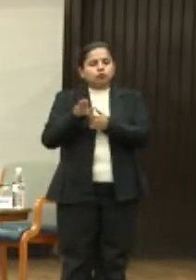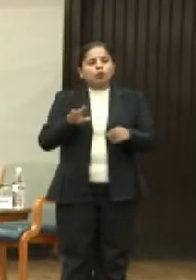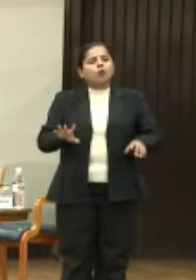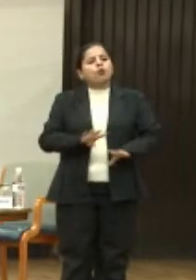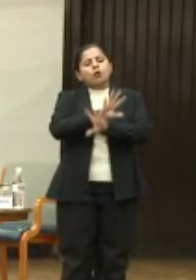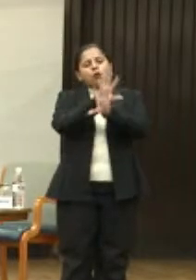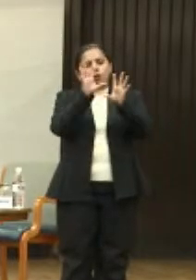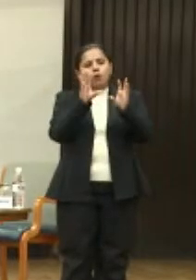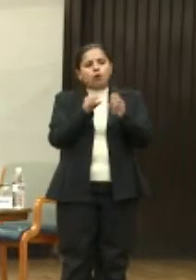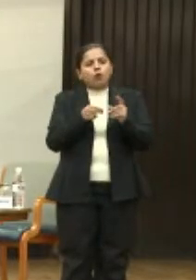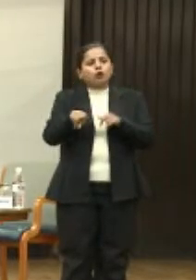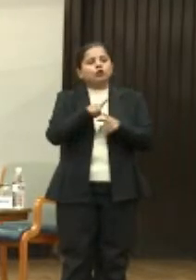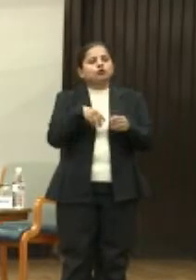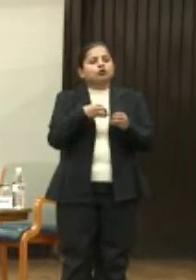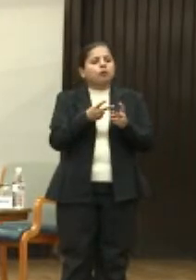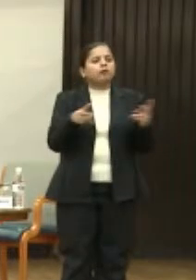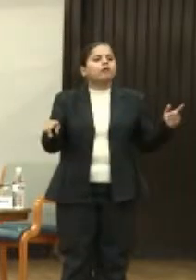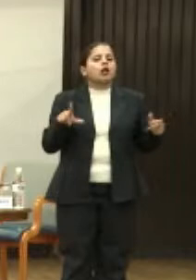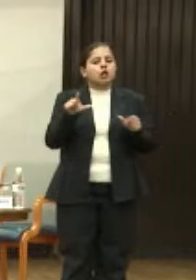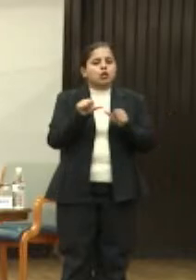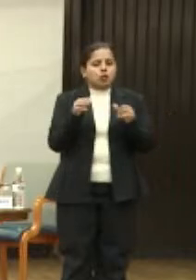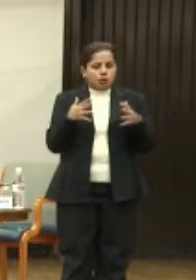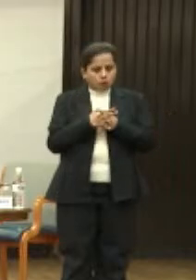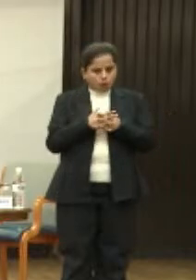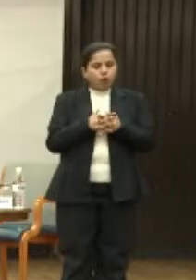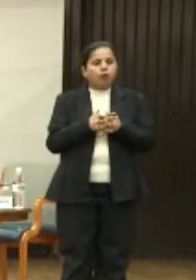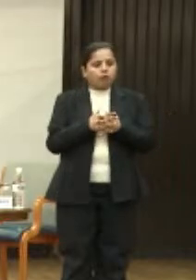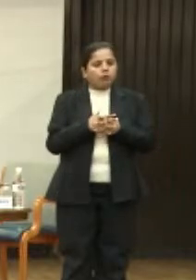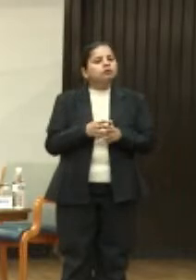the employment laws.